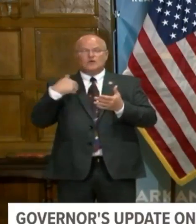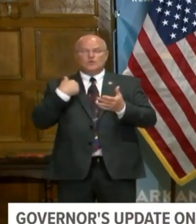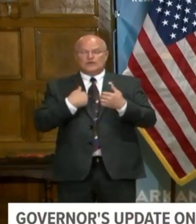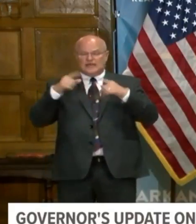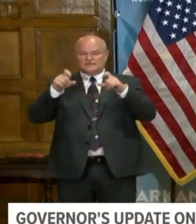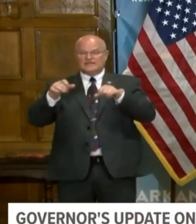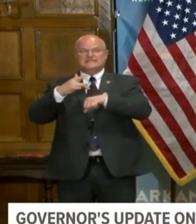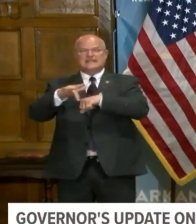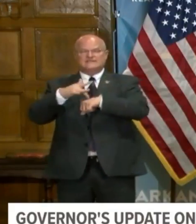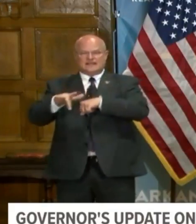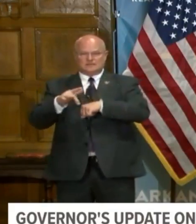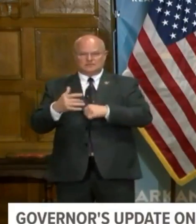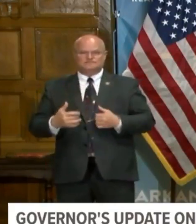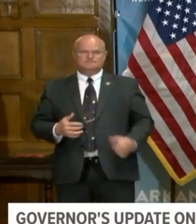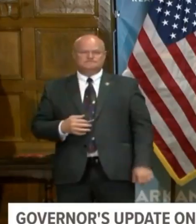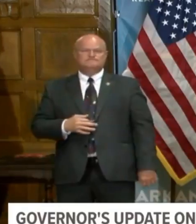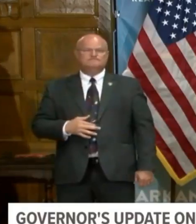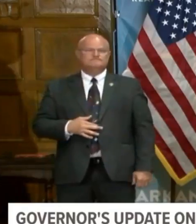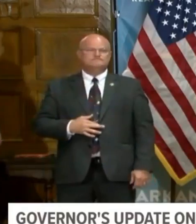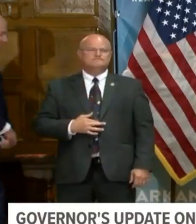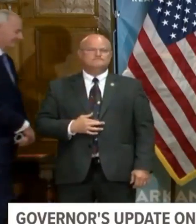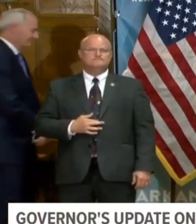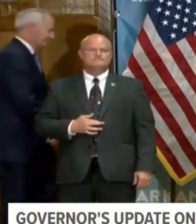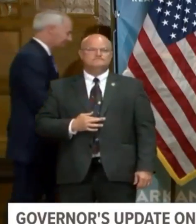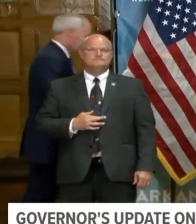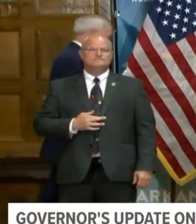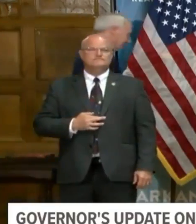have testing available.